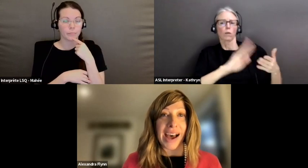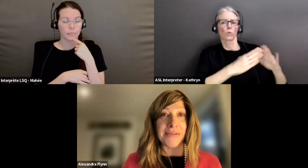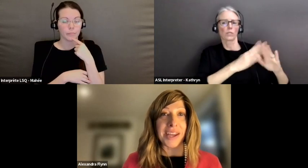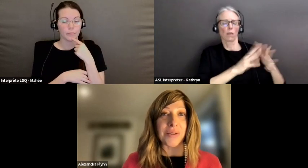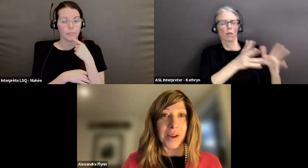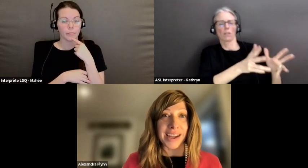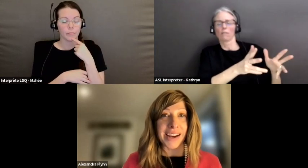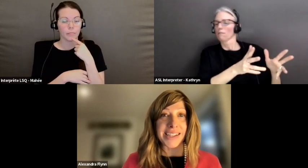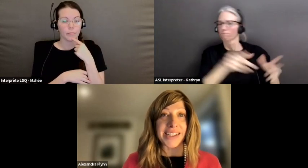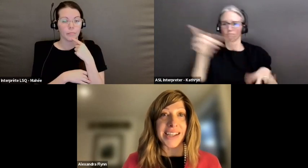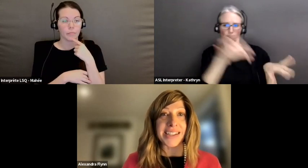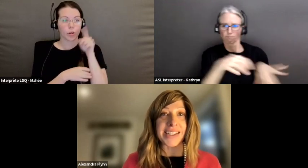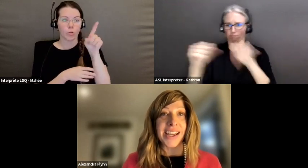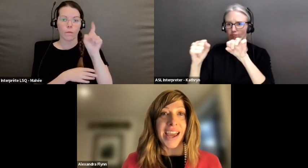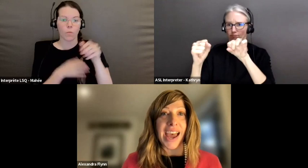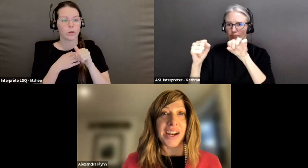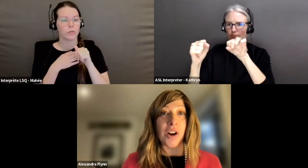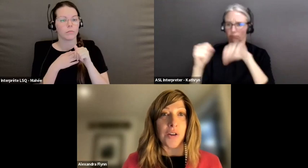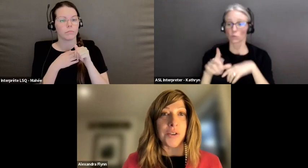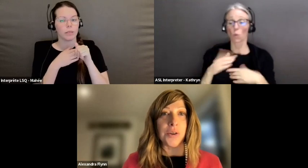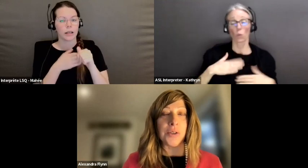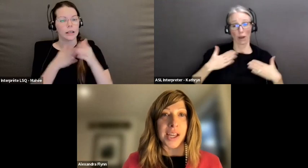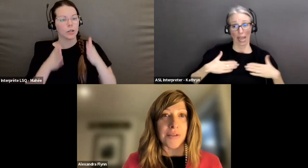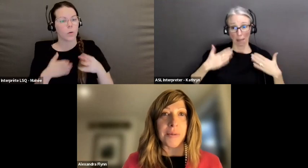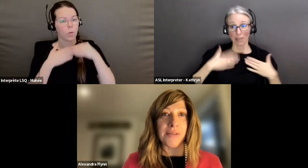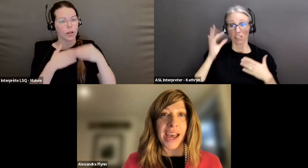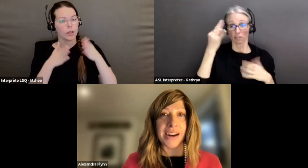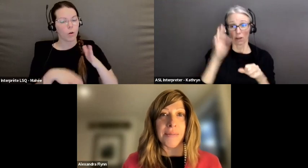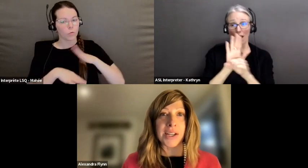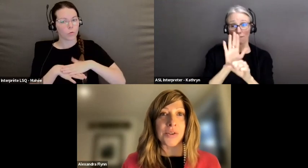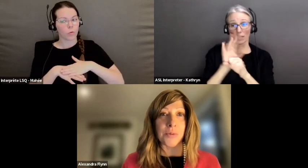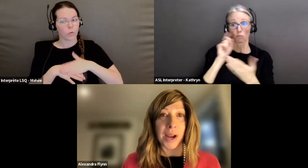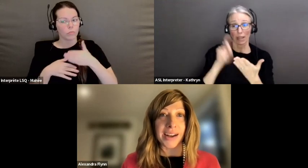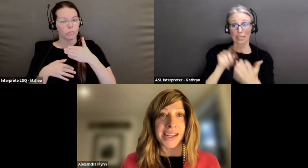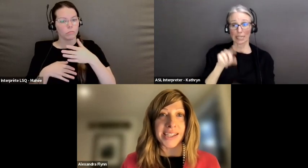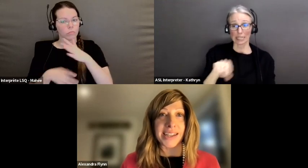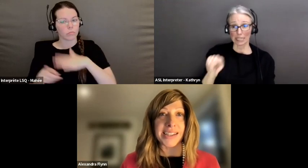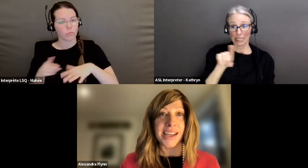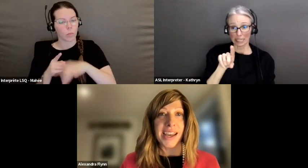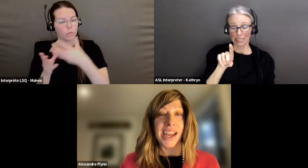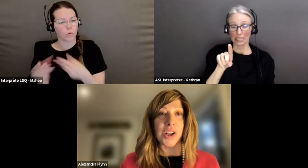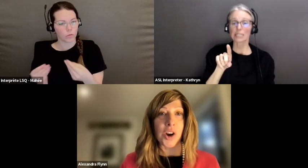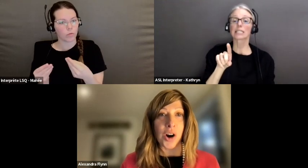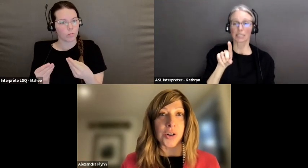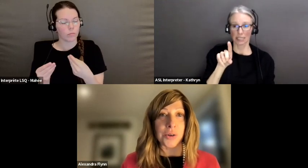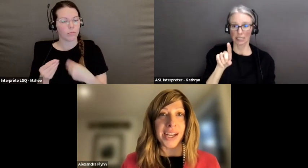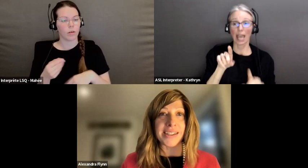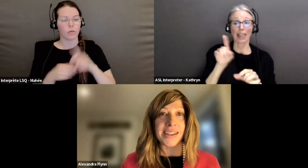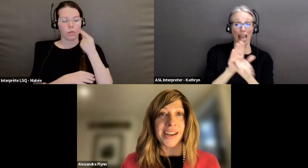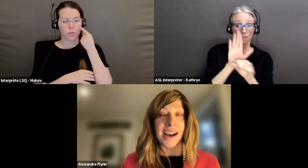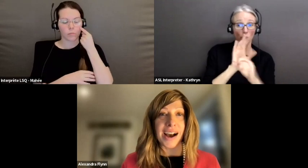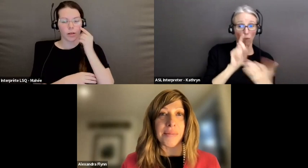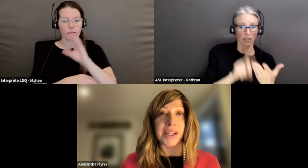federal advocate recognizes this. And in our view, the Government of Canada must recognize this in